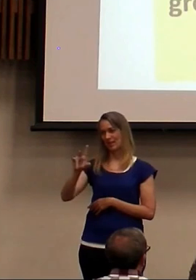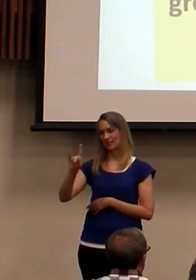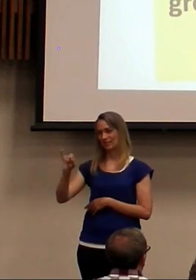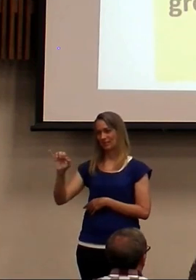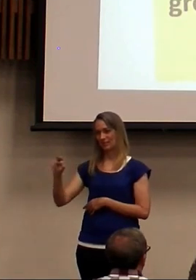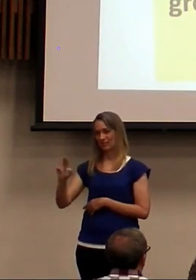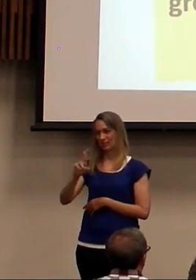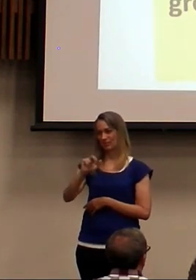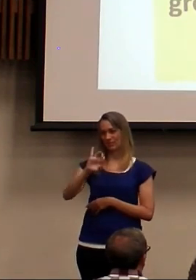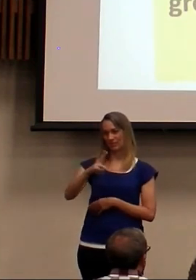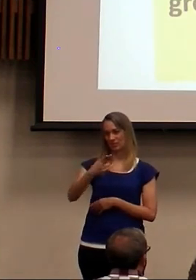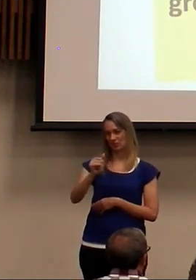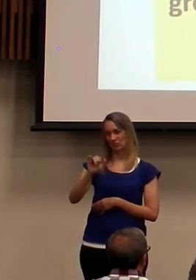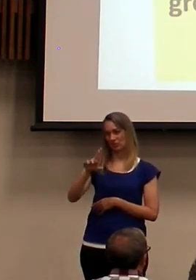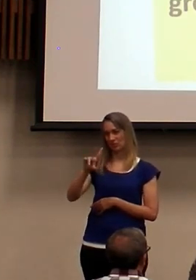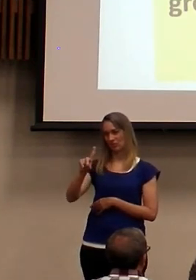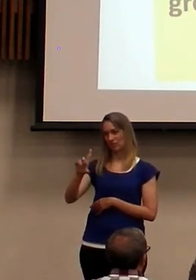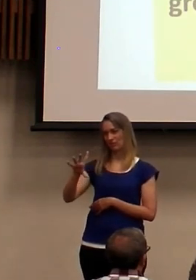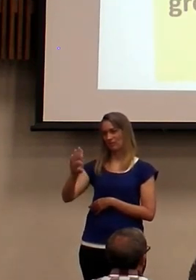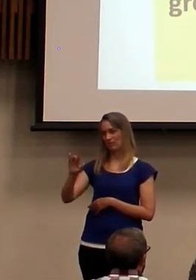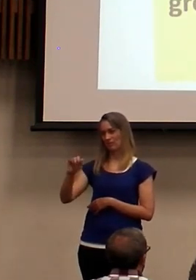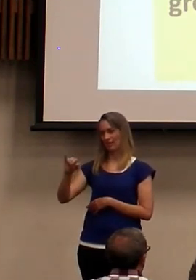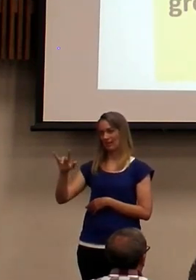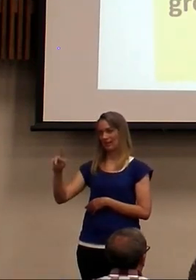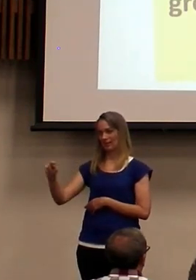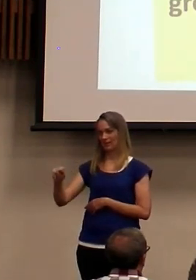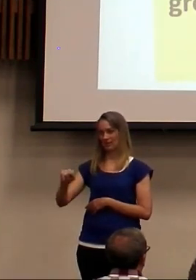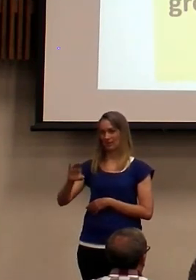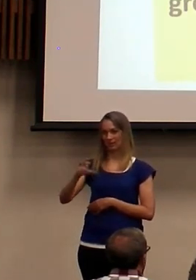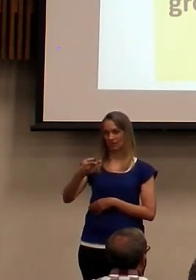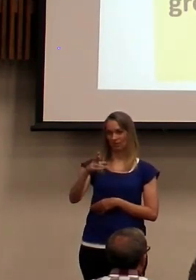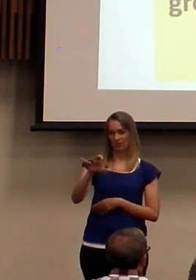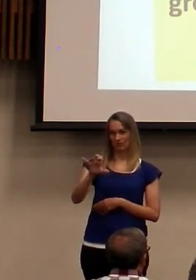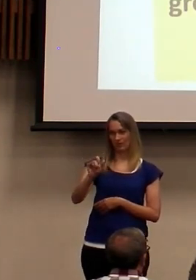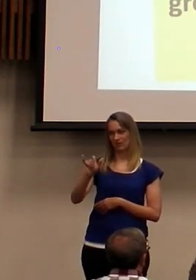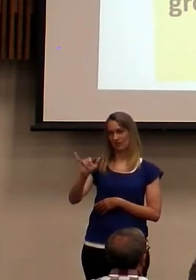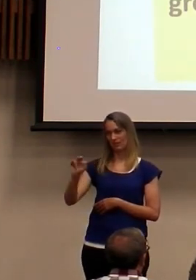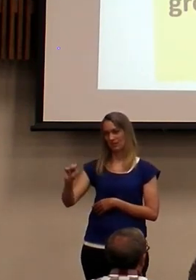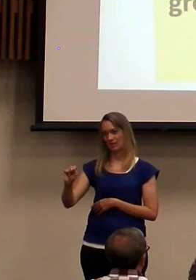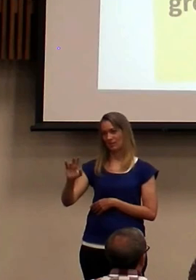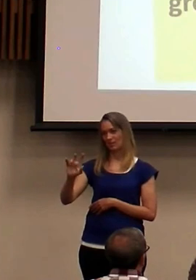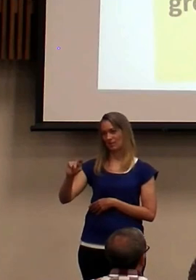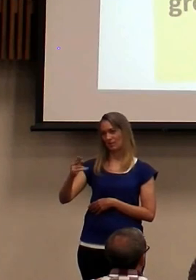Baggett, John Clinton, now Christian Thompson.